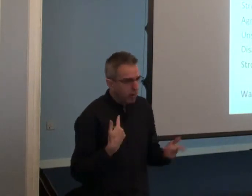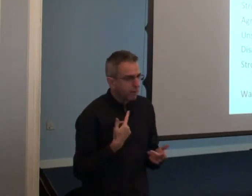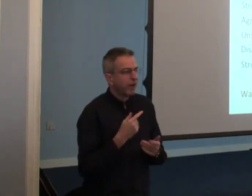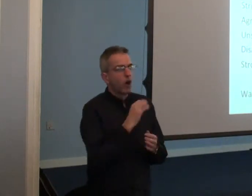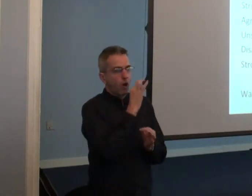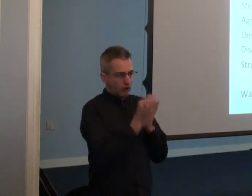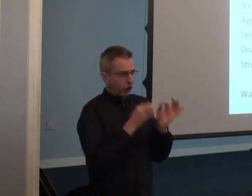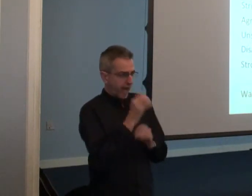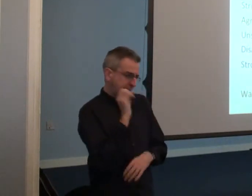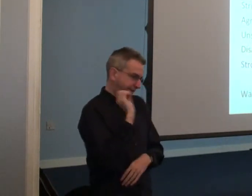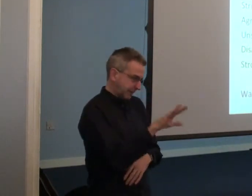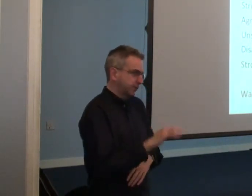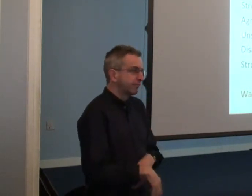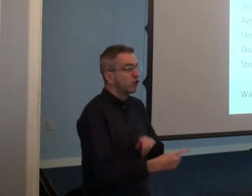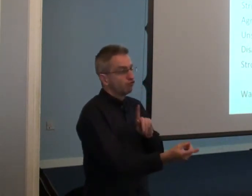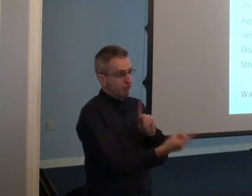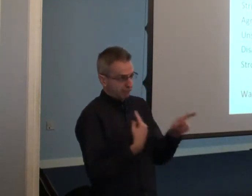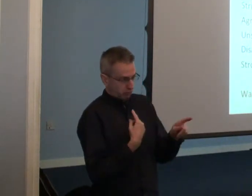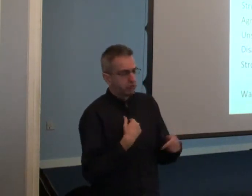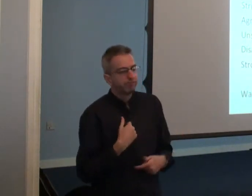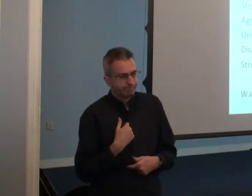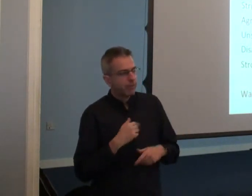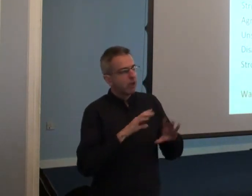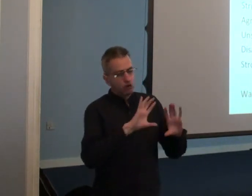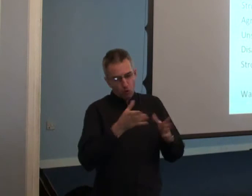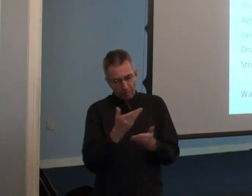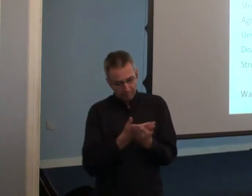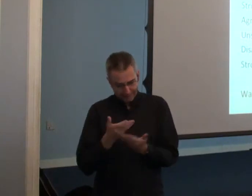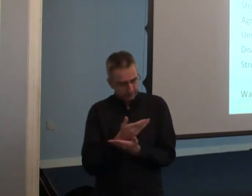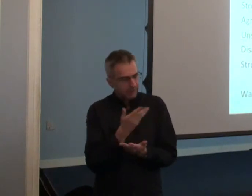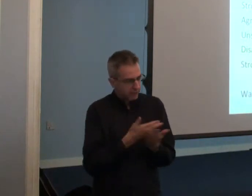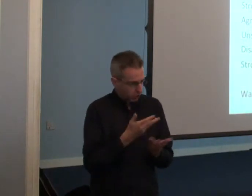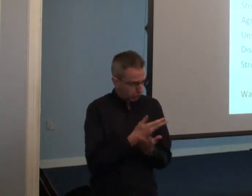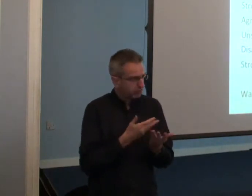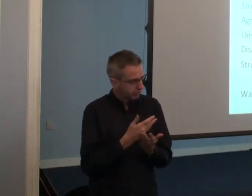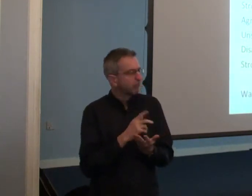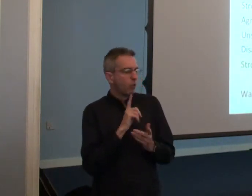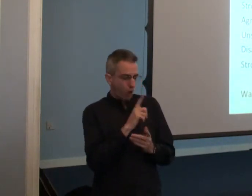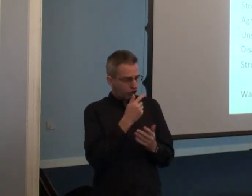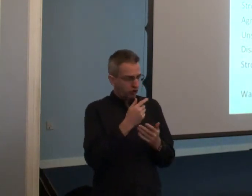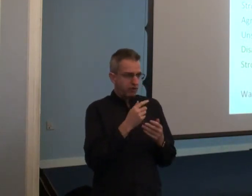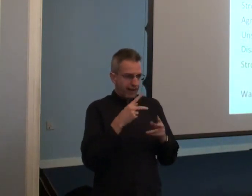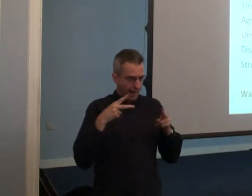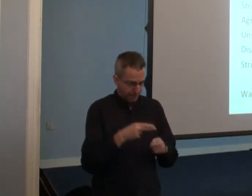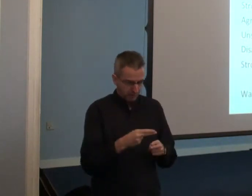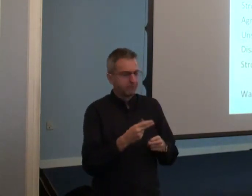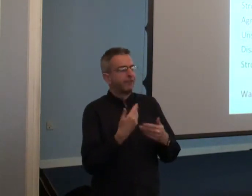so to come back to what we were actually measuring, remember we sent them the questionnaire before we met them. Then we had the group discussions where they saw the